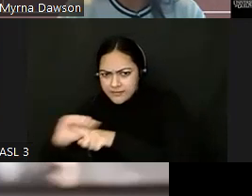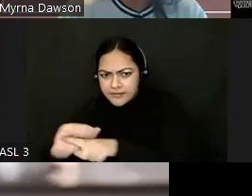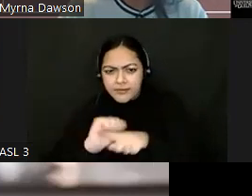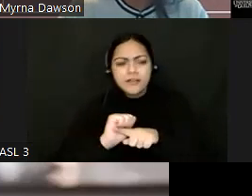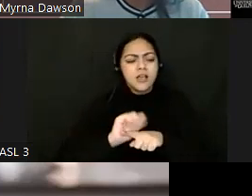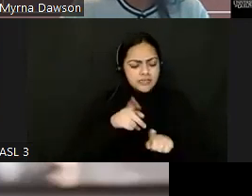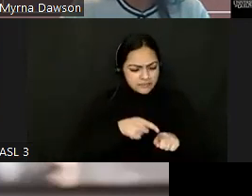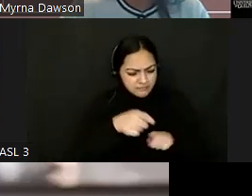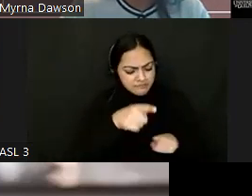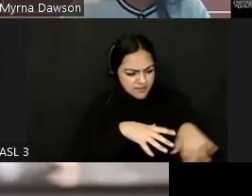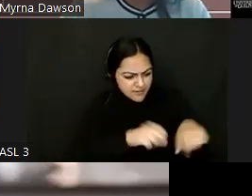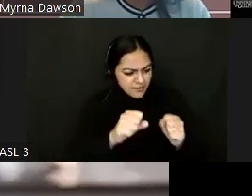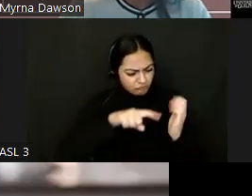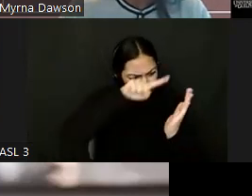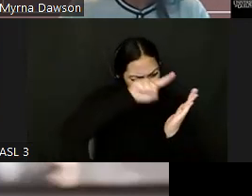research.